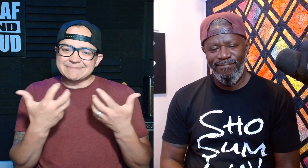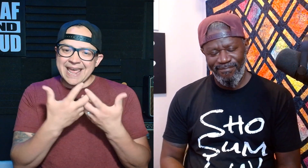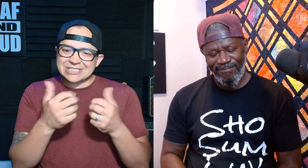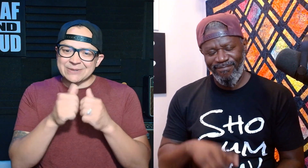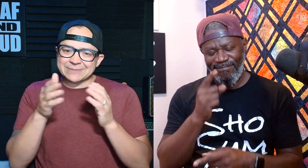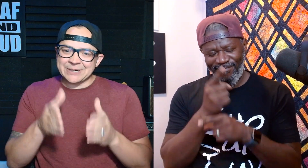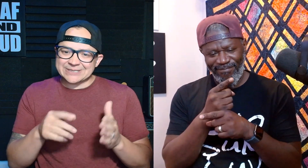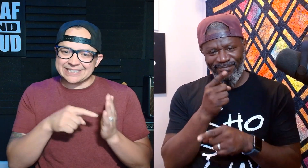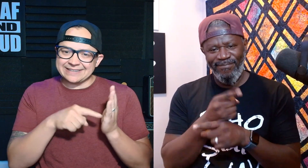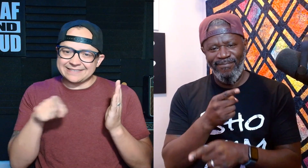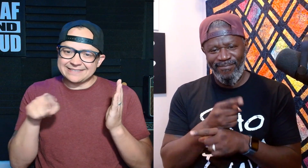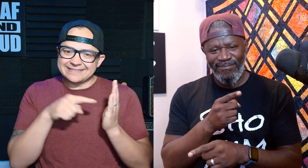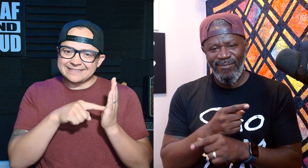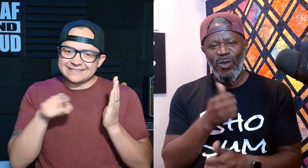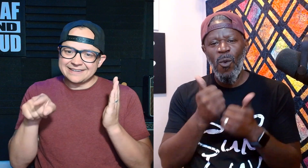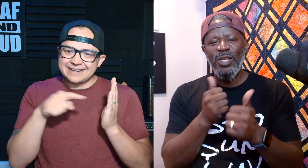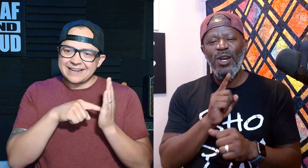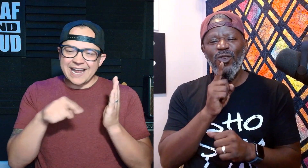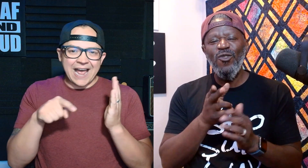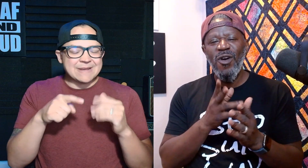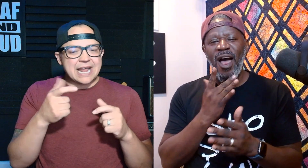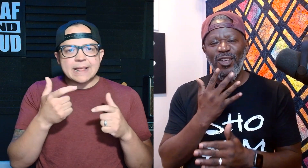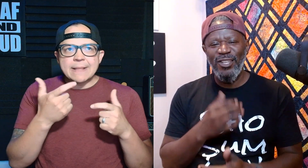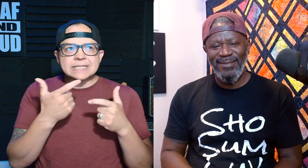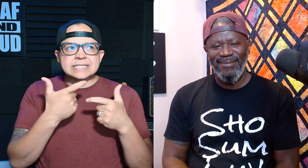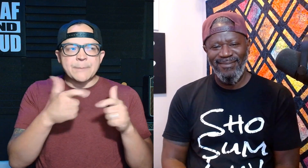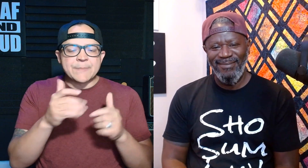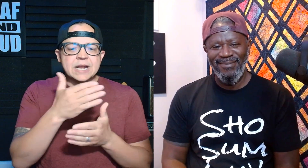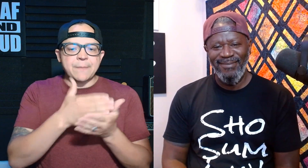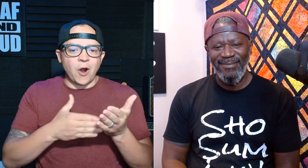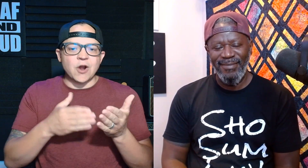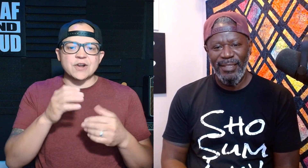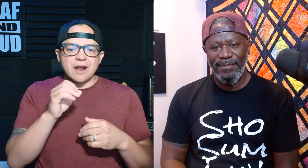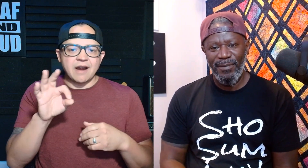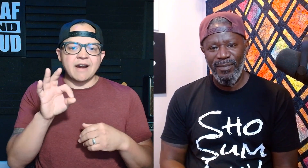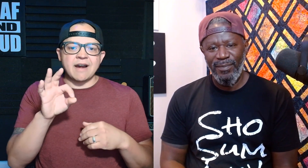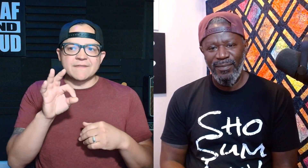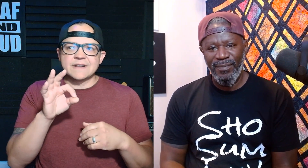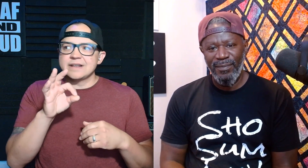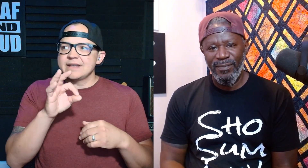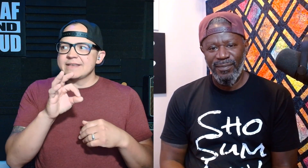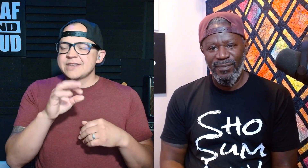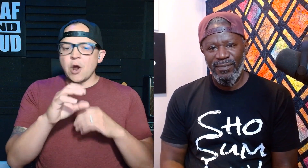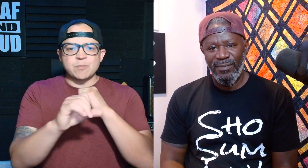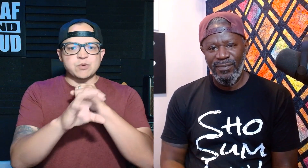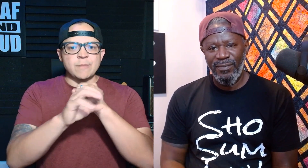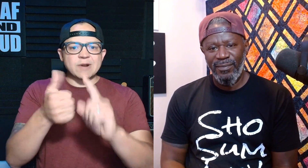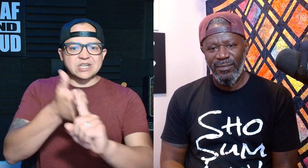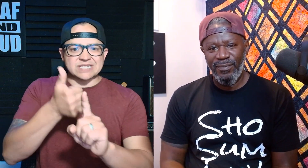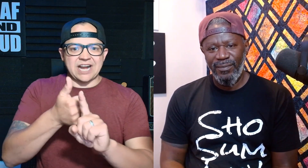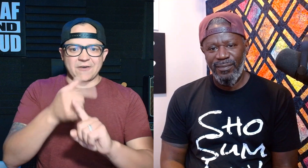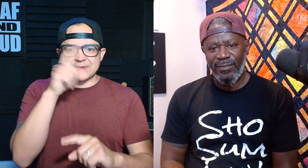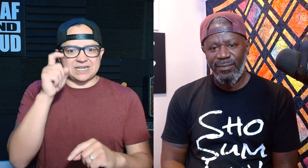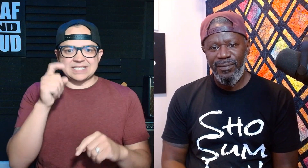doesn't match with the person. So which one is the true colors? It's a big part of